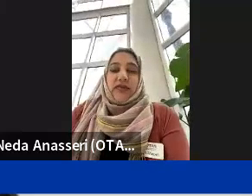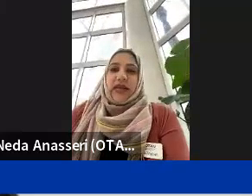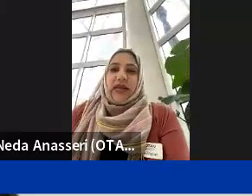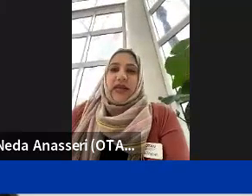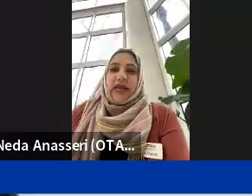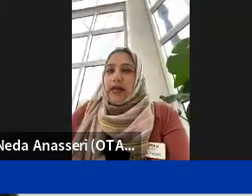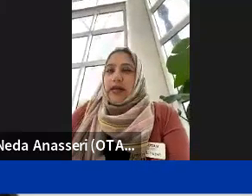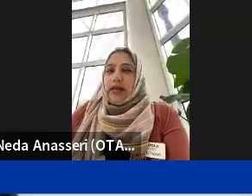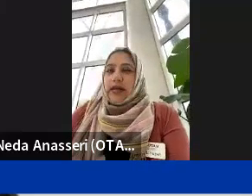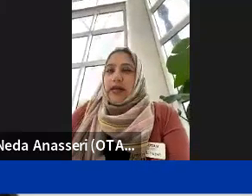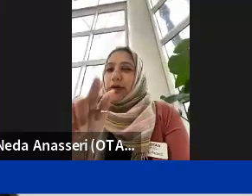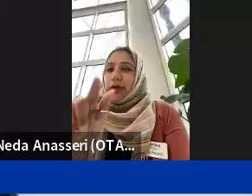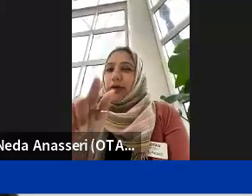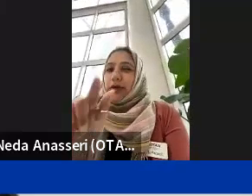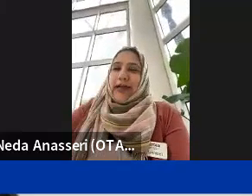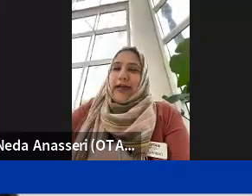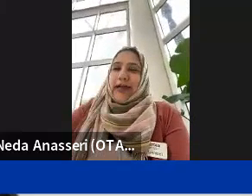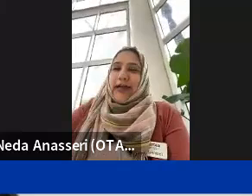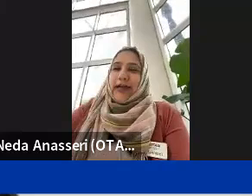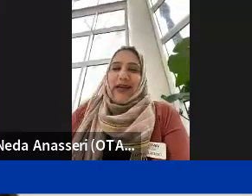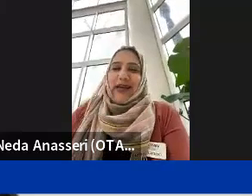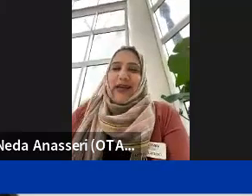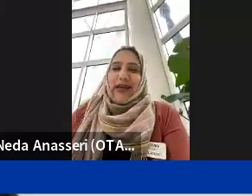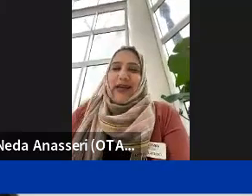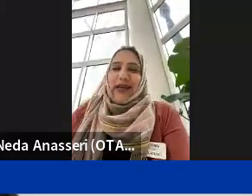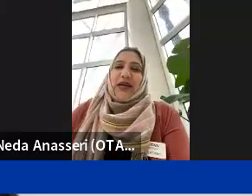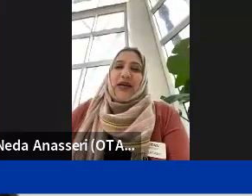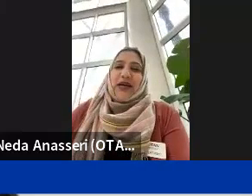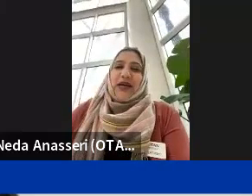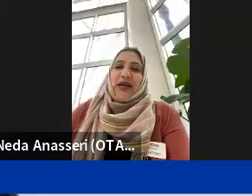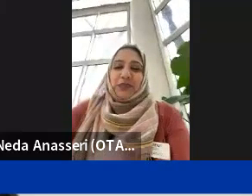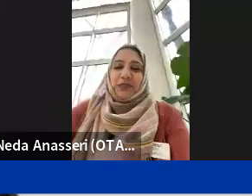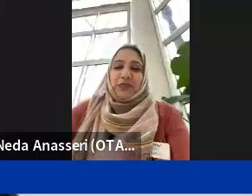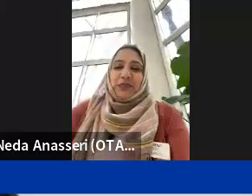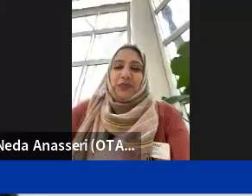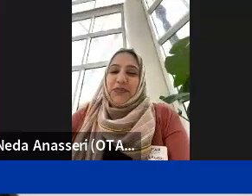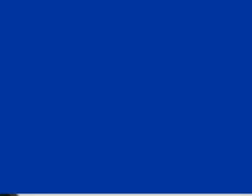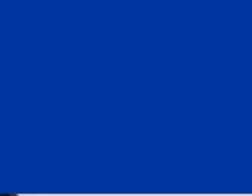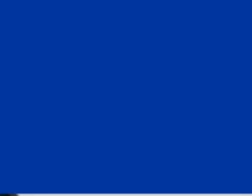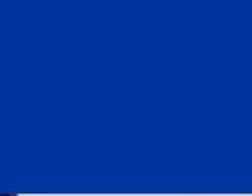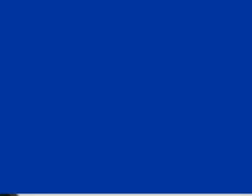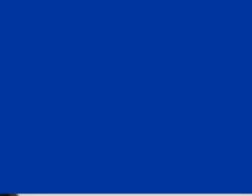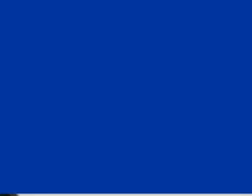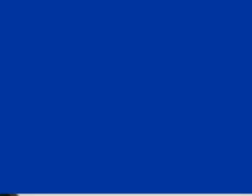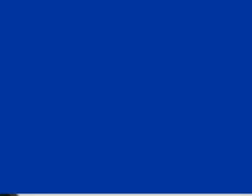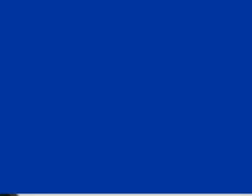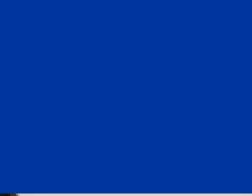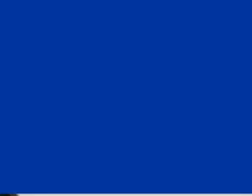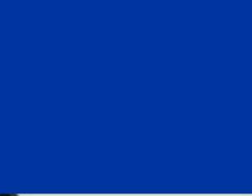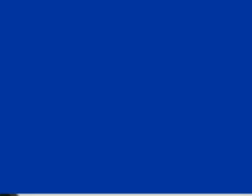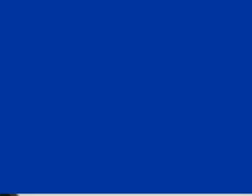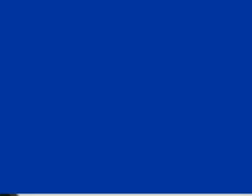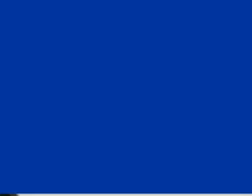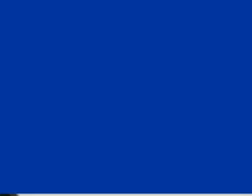could be useful. So hopefully I haven't taken up, I know we're past time, so I'm just trying to make it as brief as possible. No, we're good,